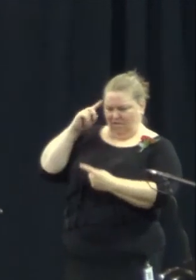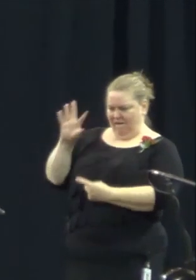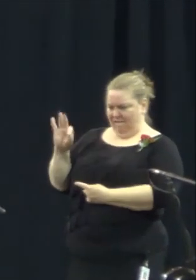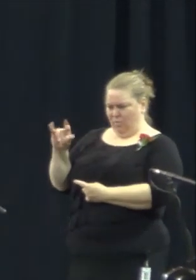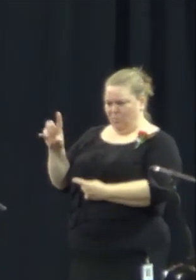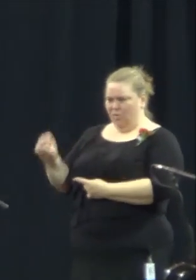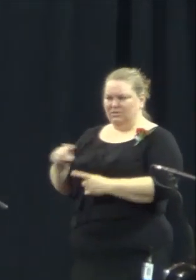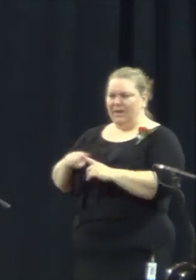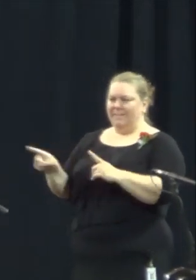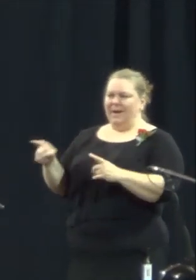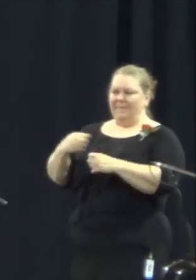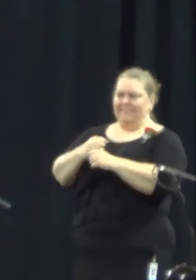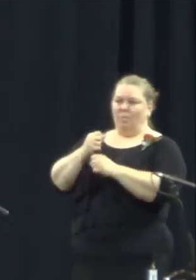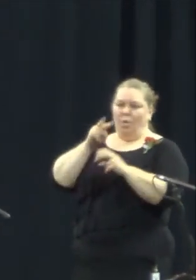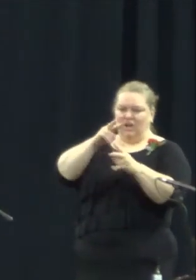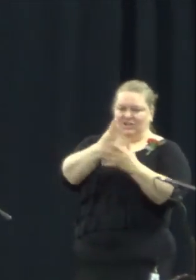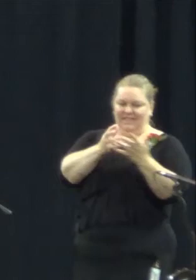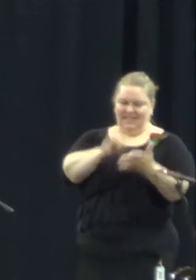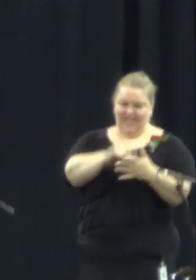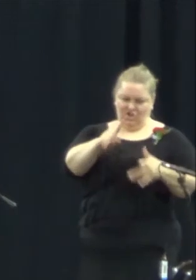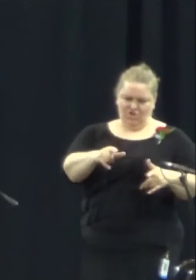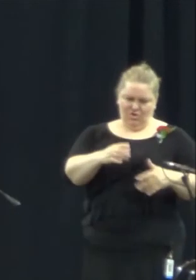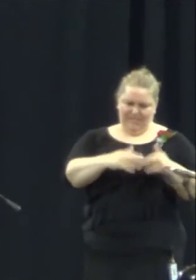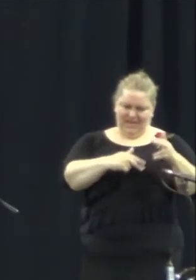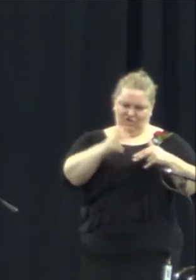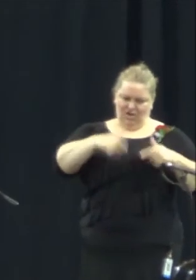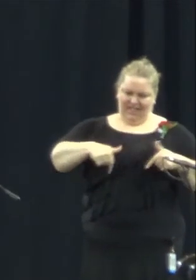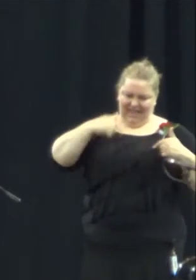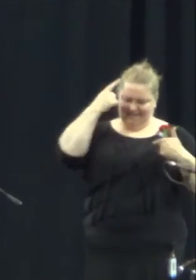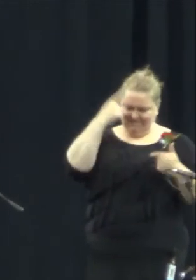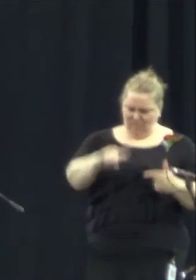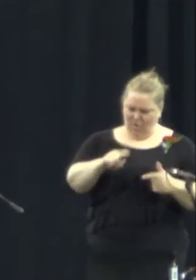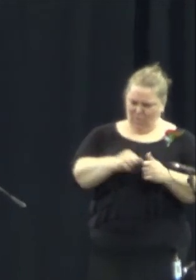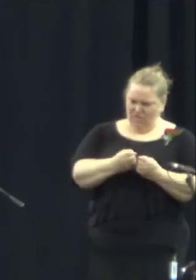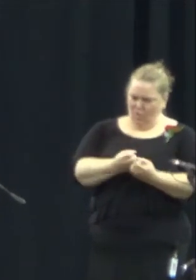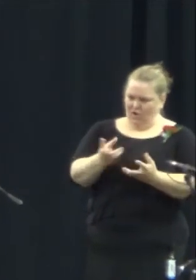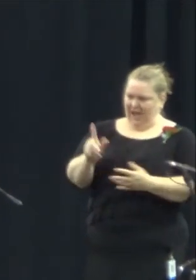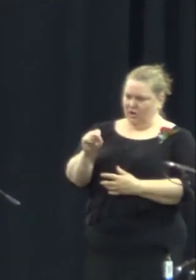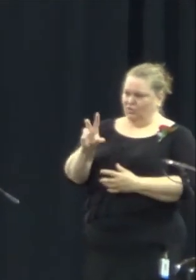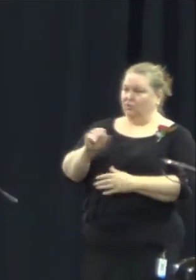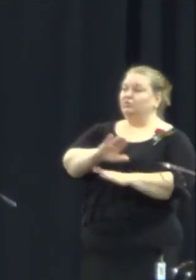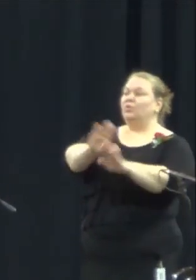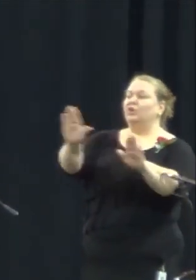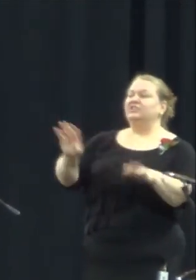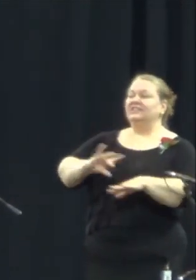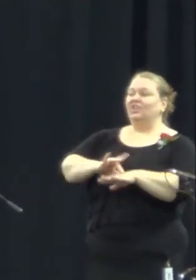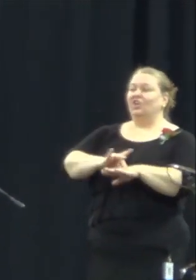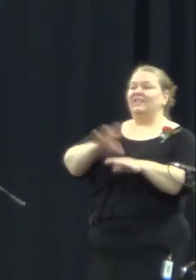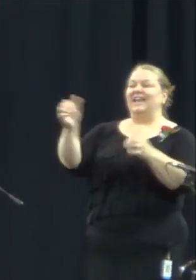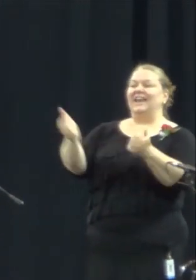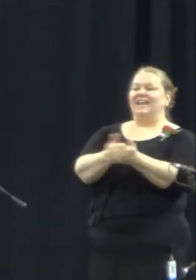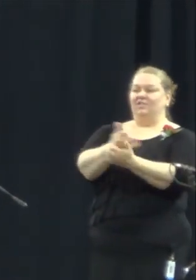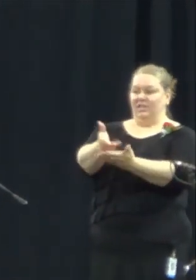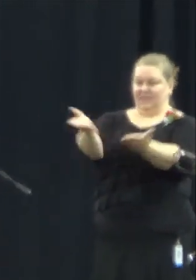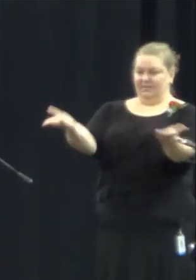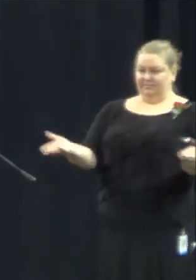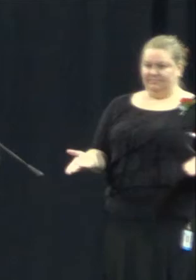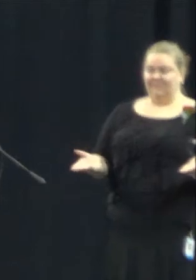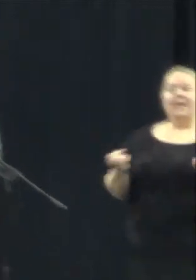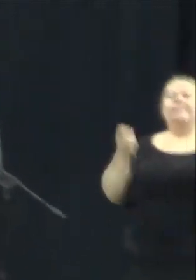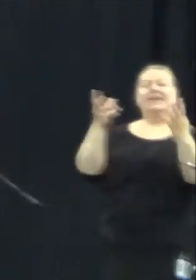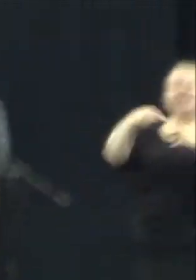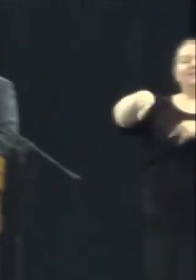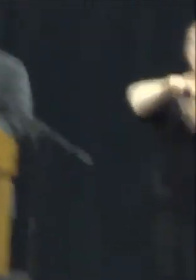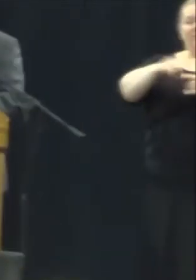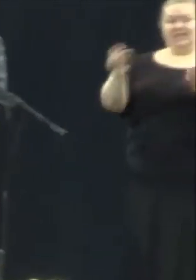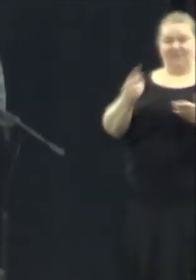gave your life to broken and stoop and build them up with worn out tools, yours is the earth and everything that's in it. Many of you have been